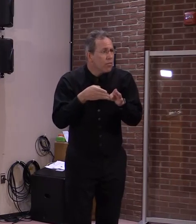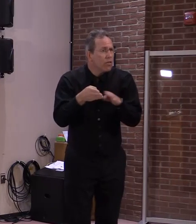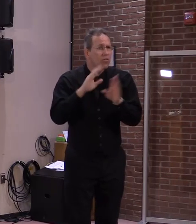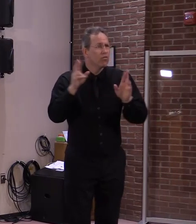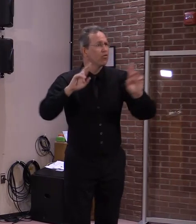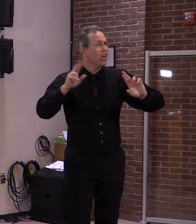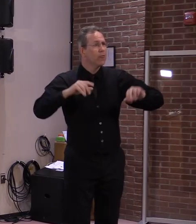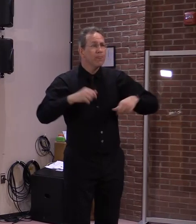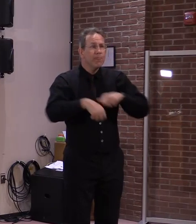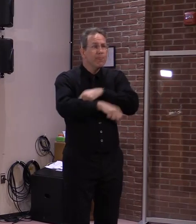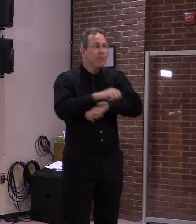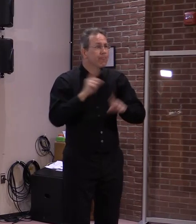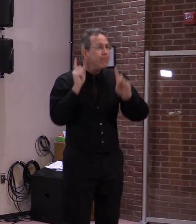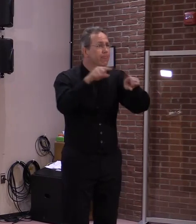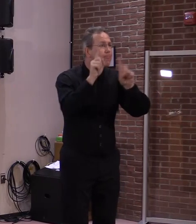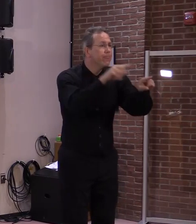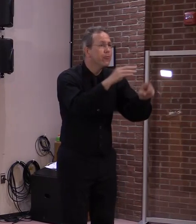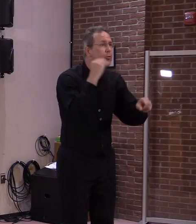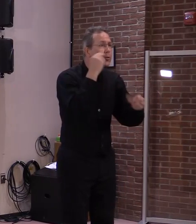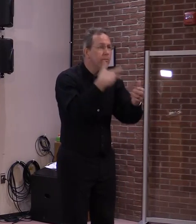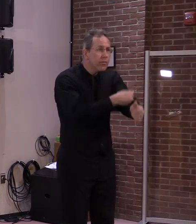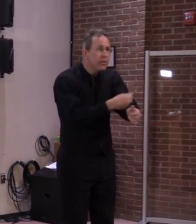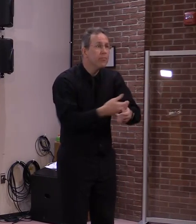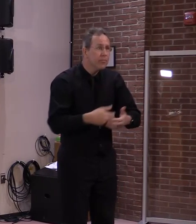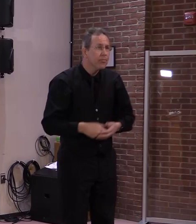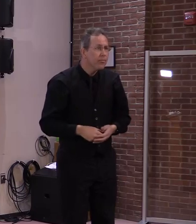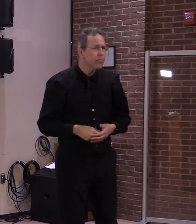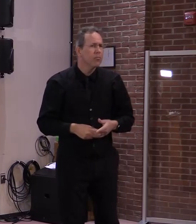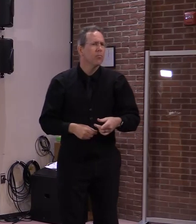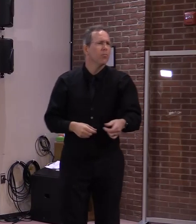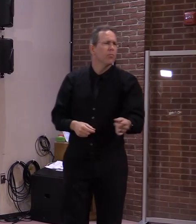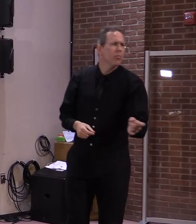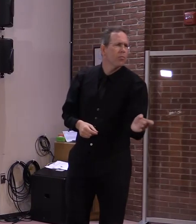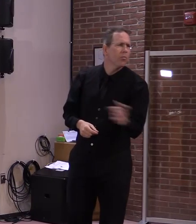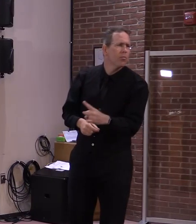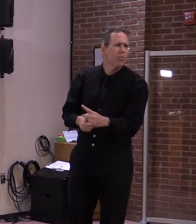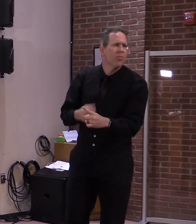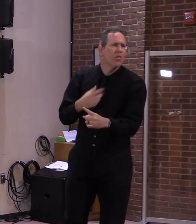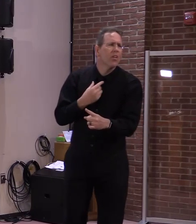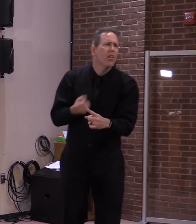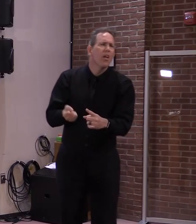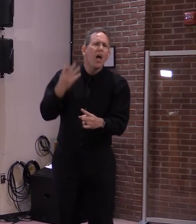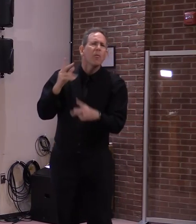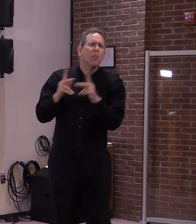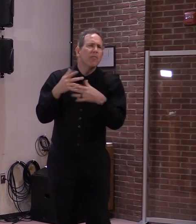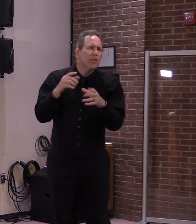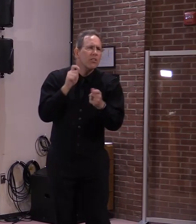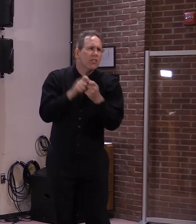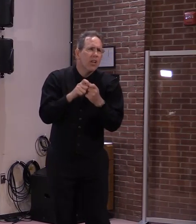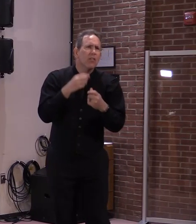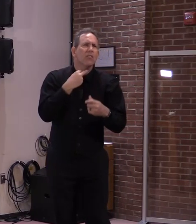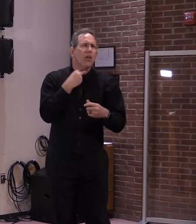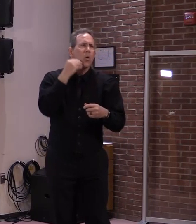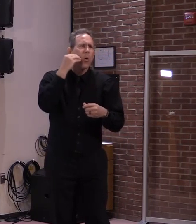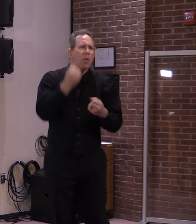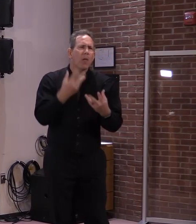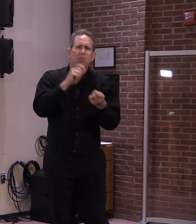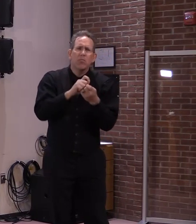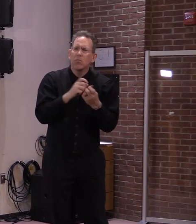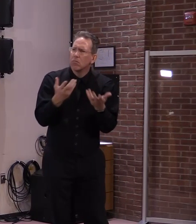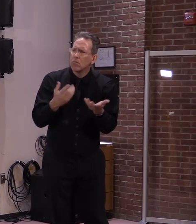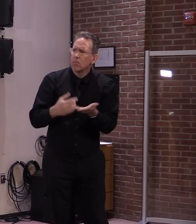are homebound, if 3,000 have had their visits and doses? Yeah, I don't know how many are homebound.